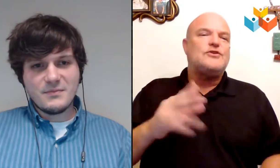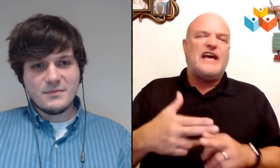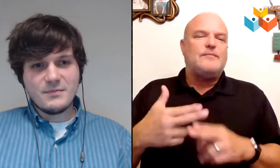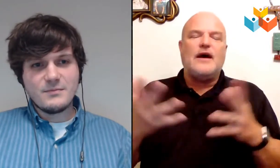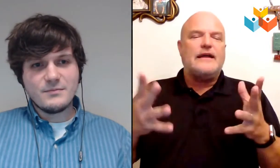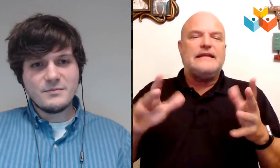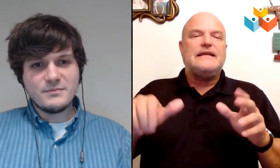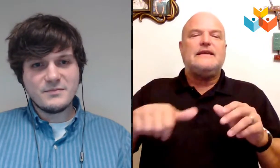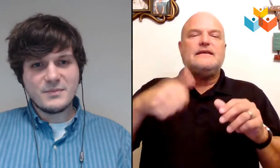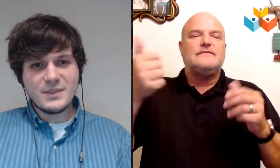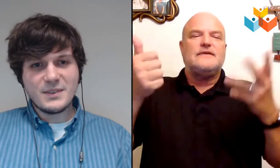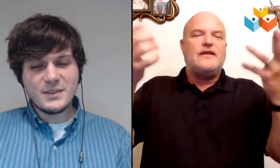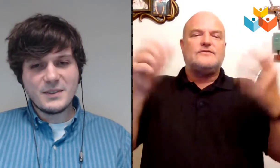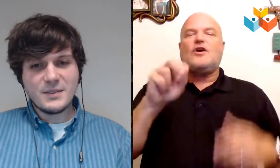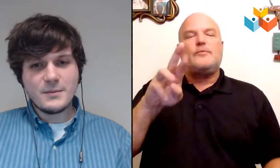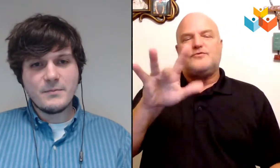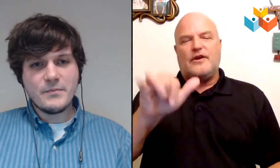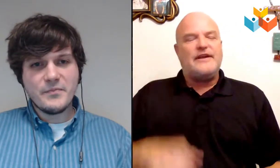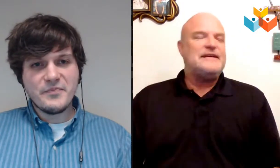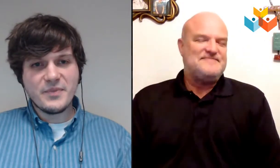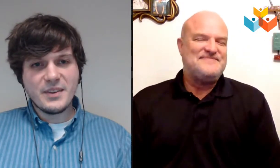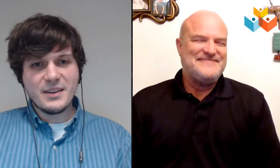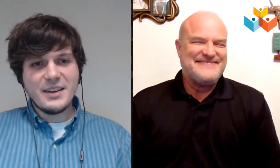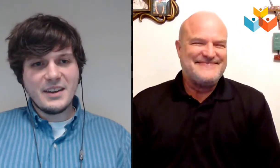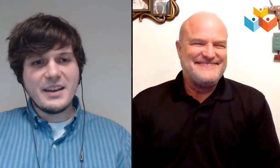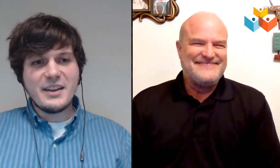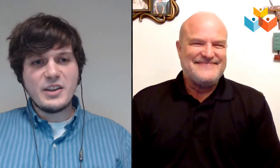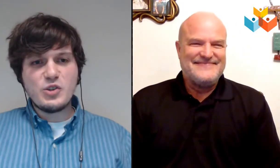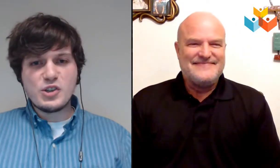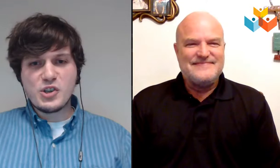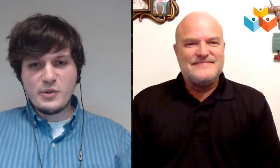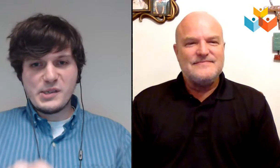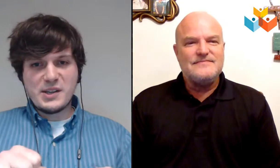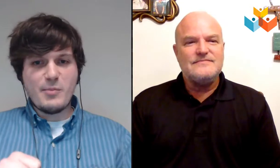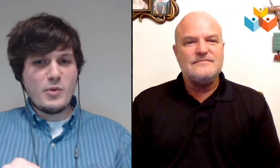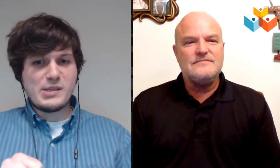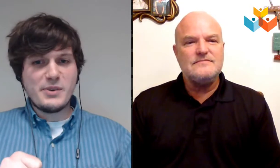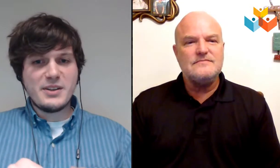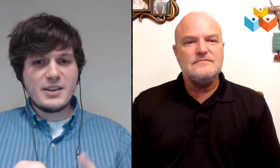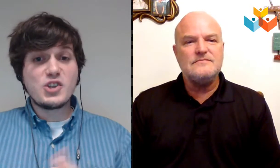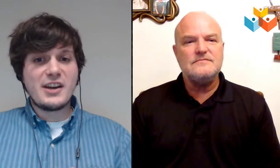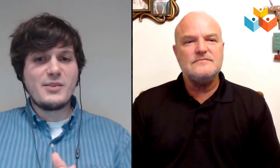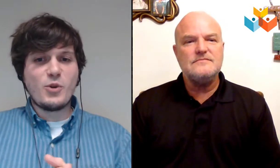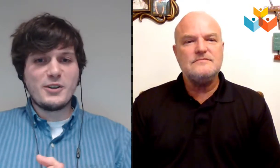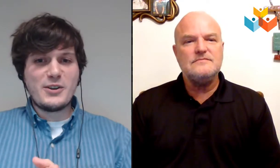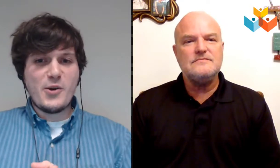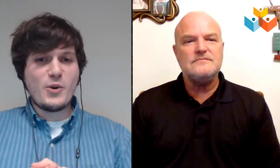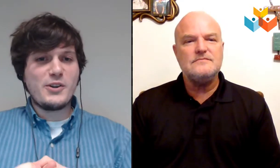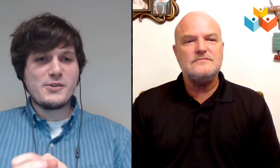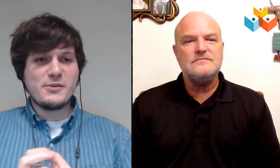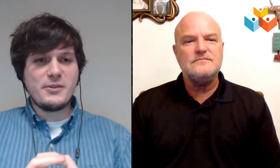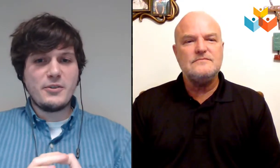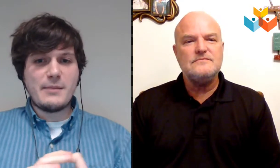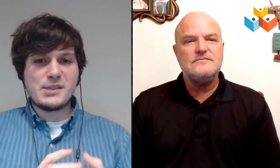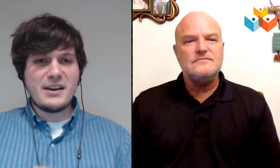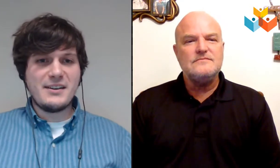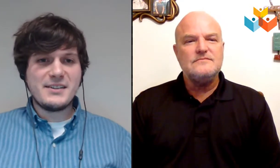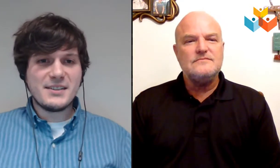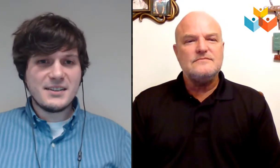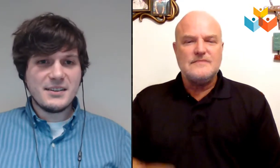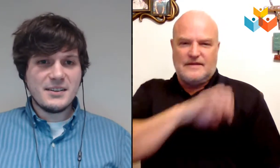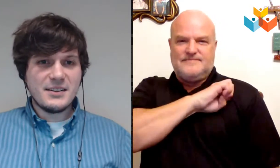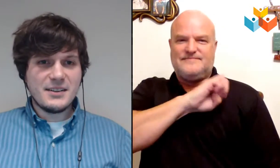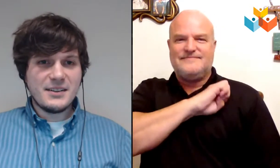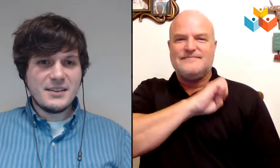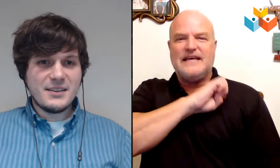related to your name, not any other arbitrary. And you just showed this in a couple of ways, but Shannon wanted to know what your name sign